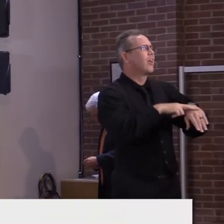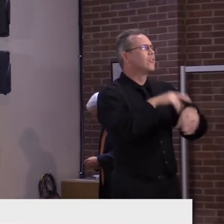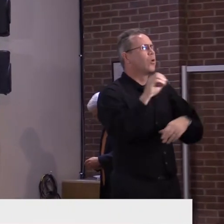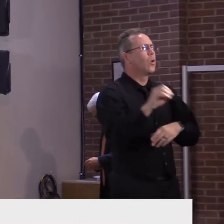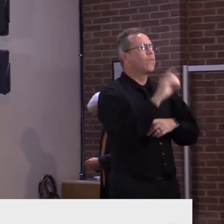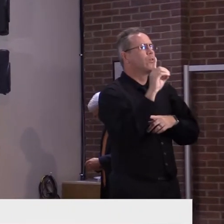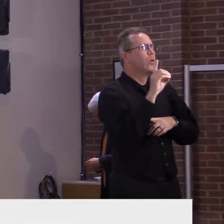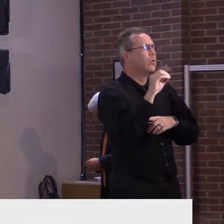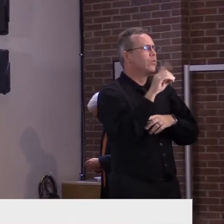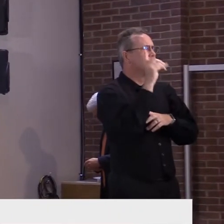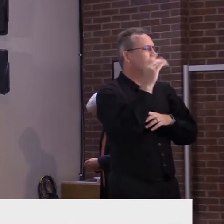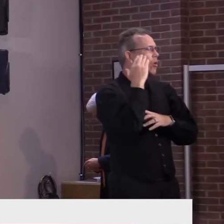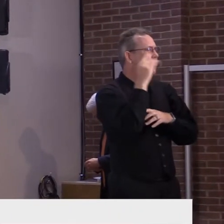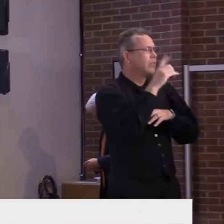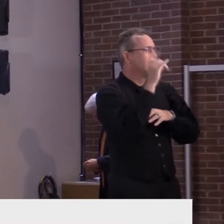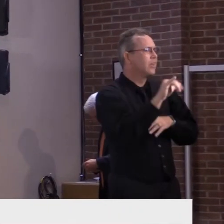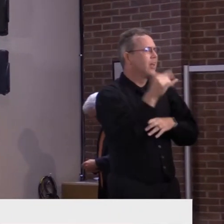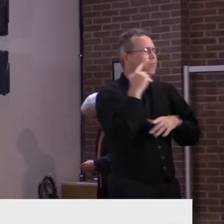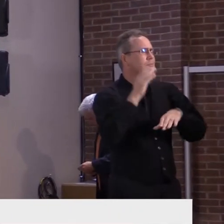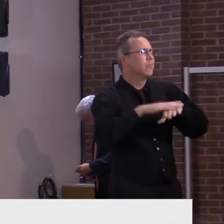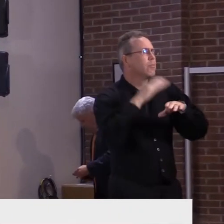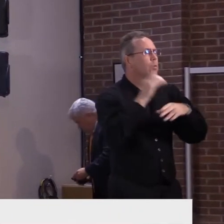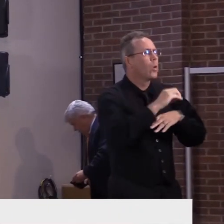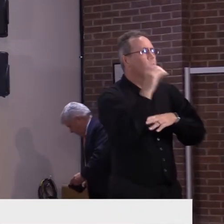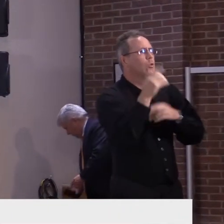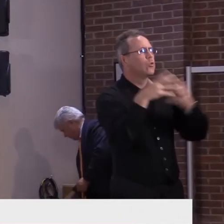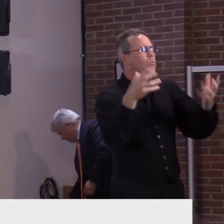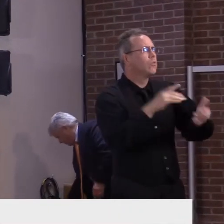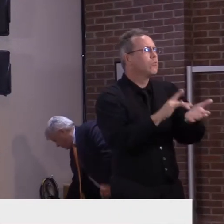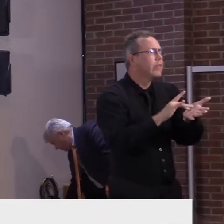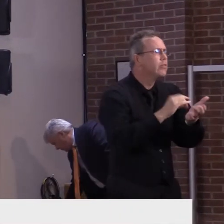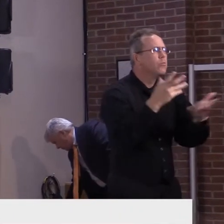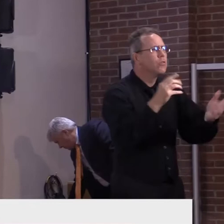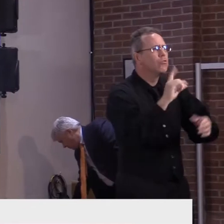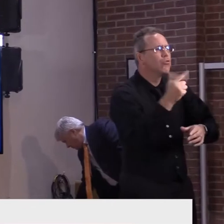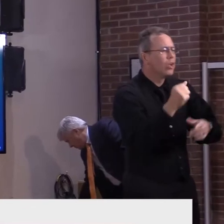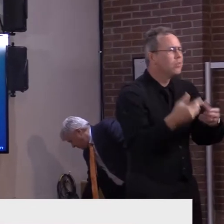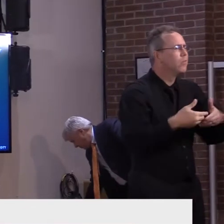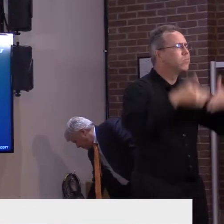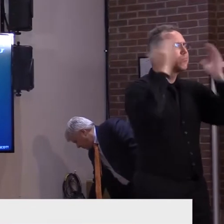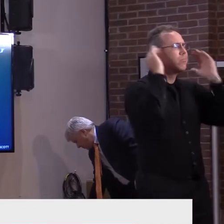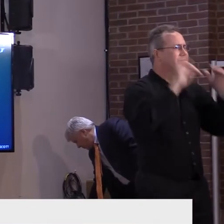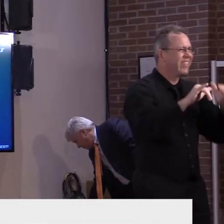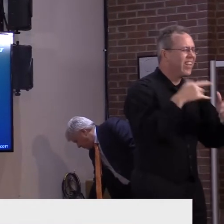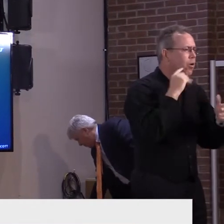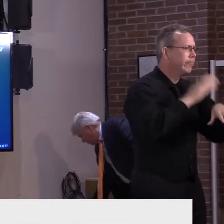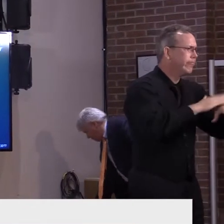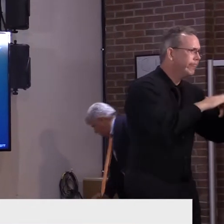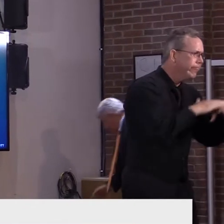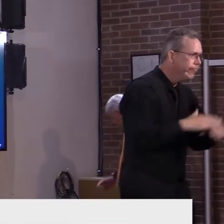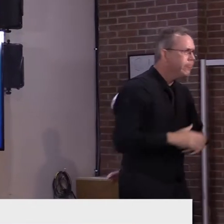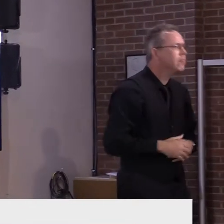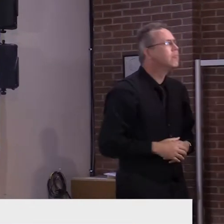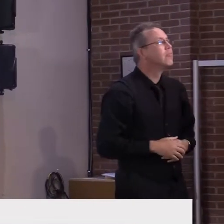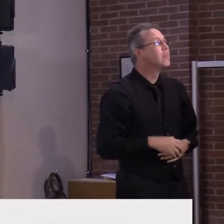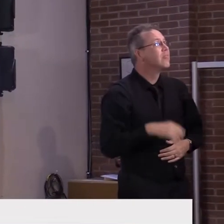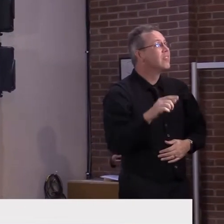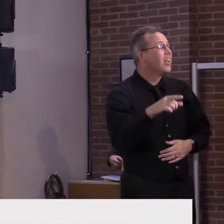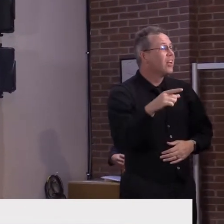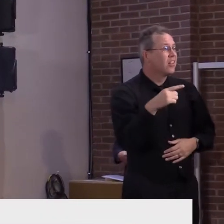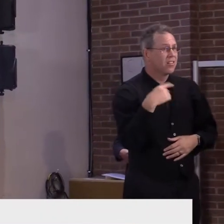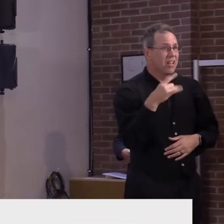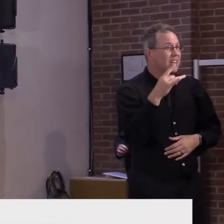on the pandemic, but it's critical to remember long before COVID, and to this day, we're still confronted with the impacts